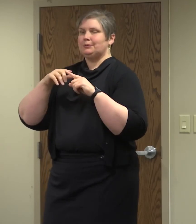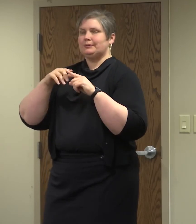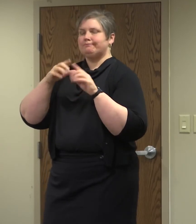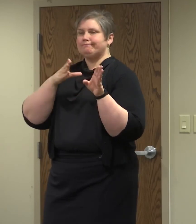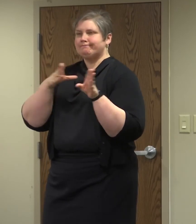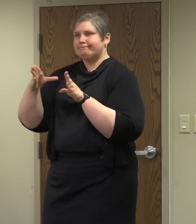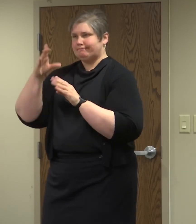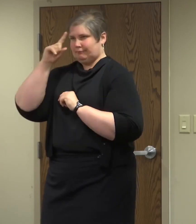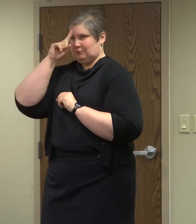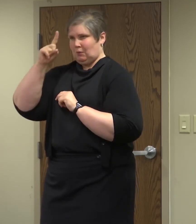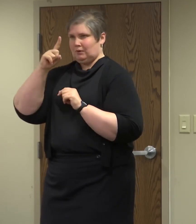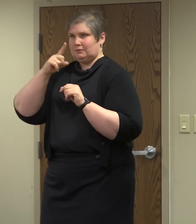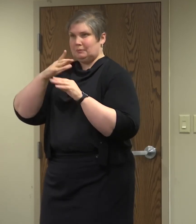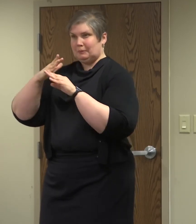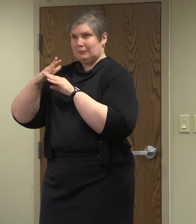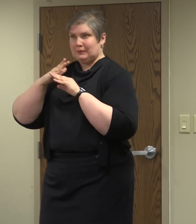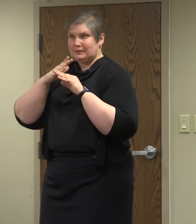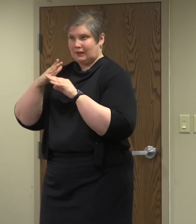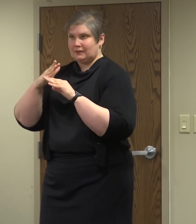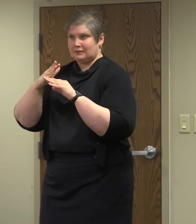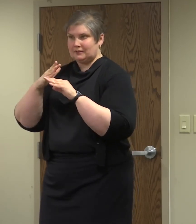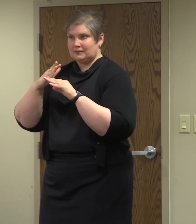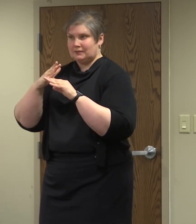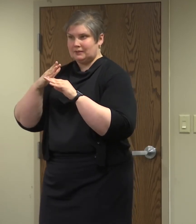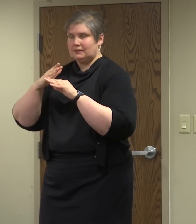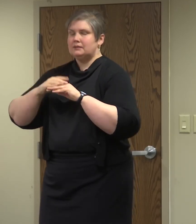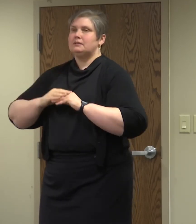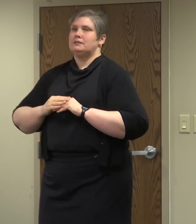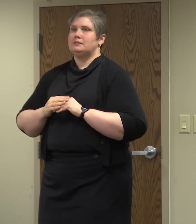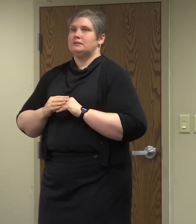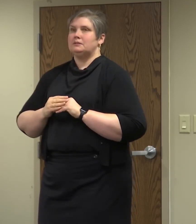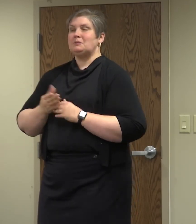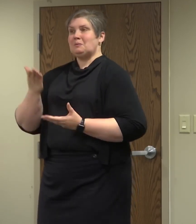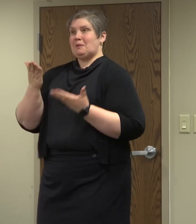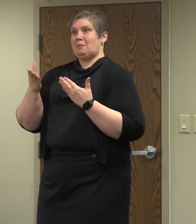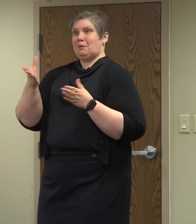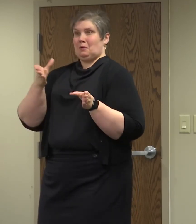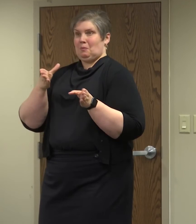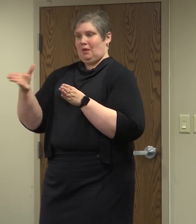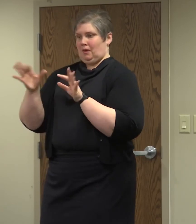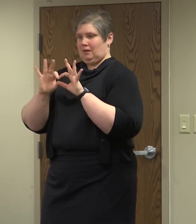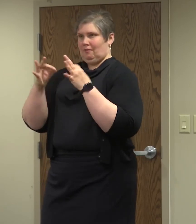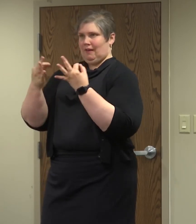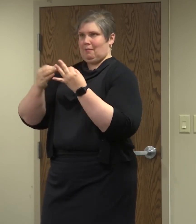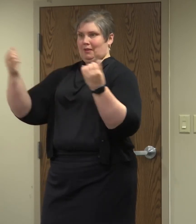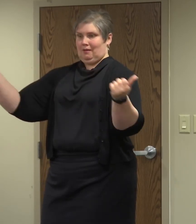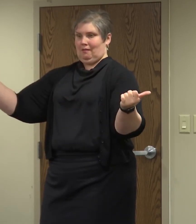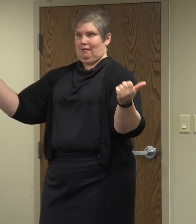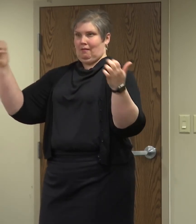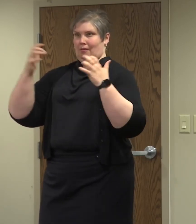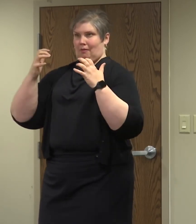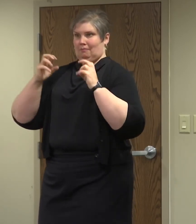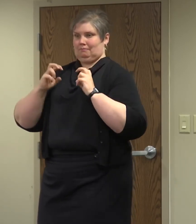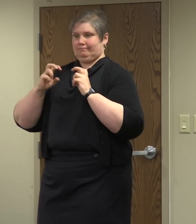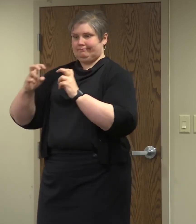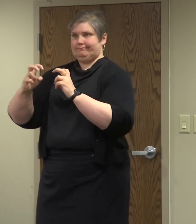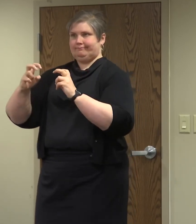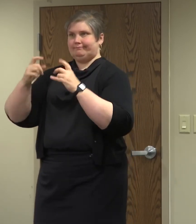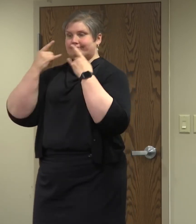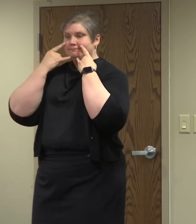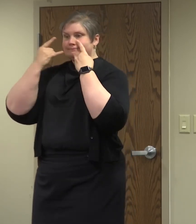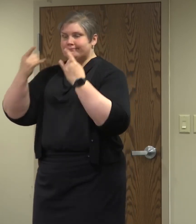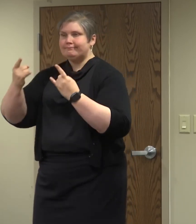eat and drink. But there are safer ways to celebrate. Remember, we have to protect those not yet eligible